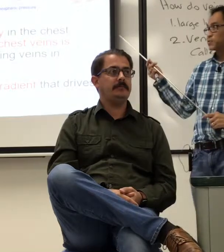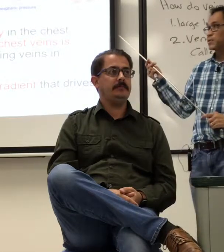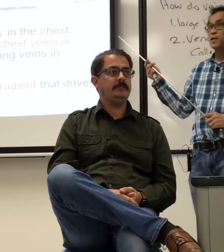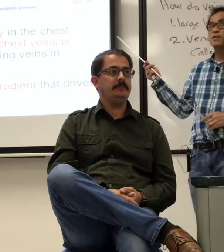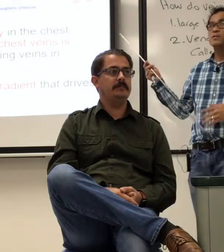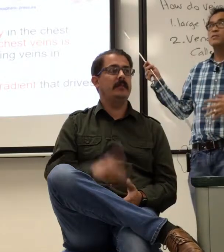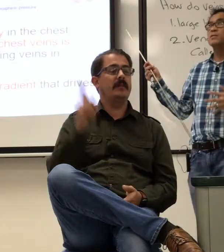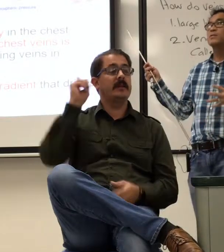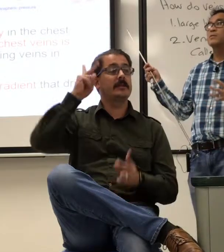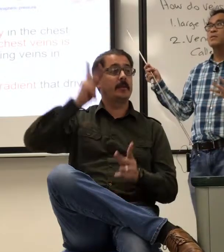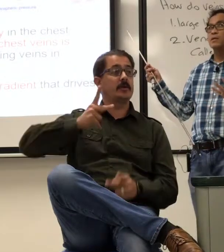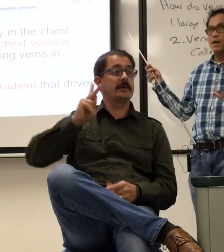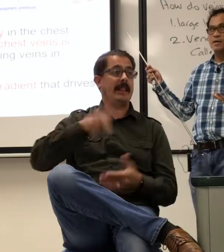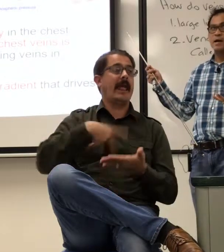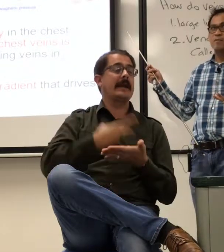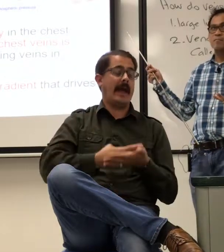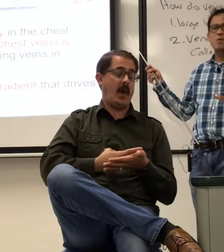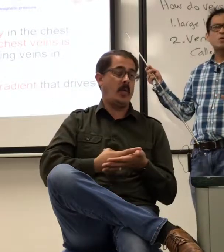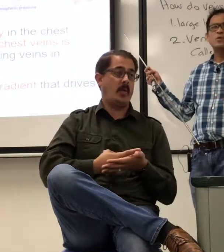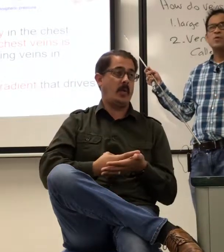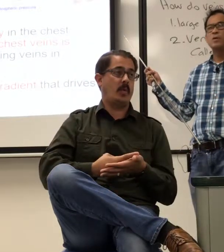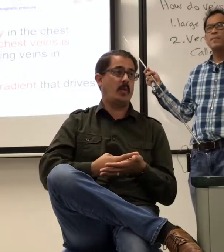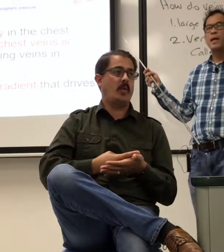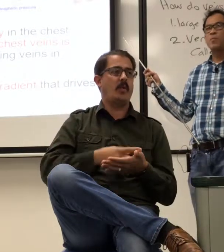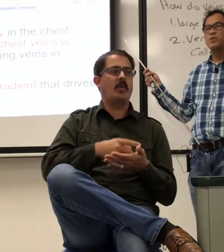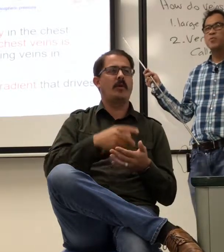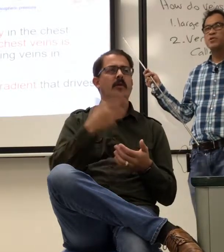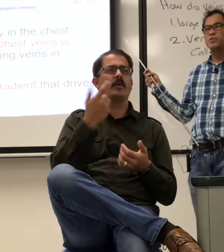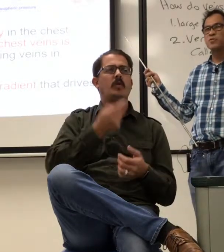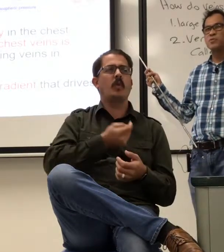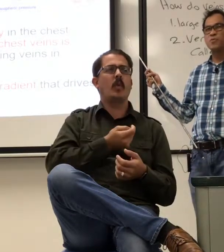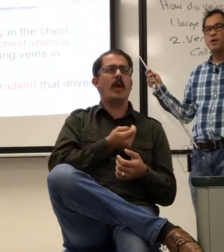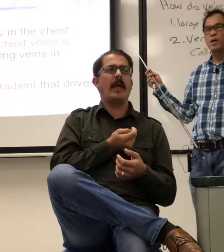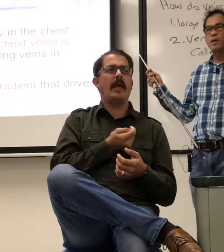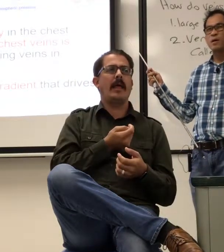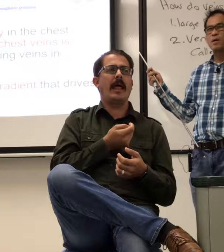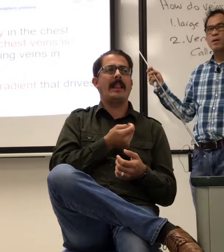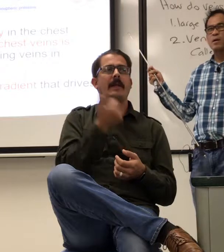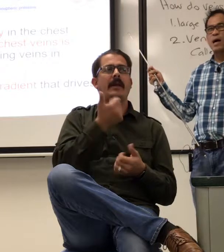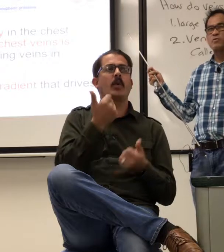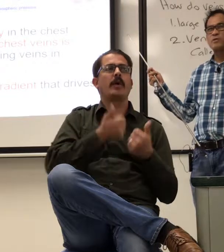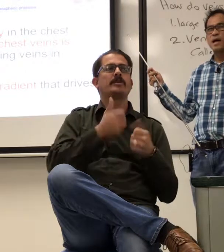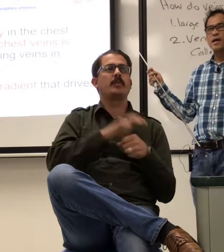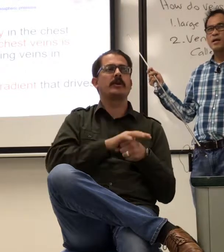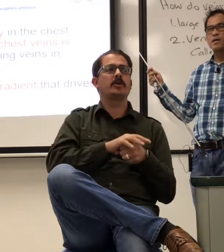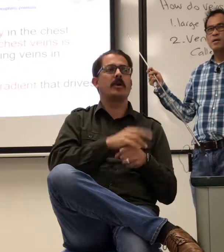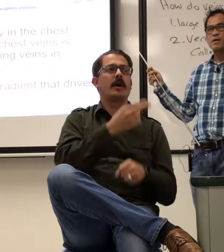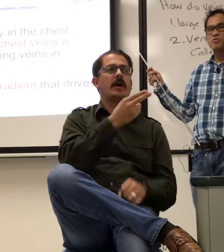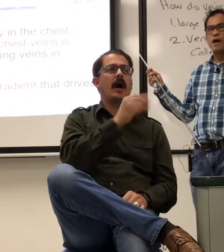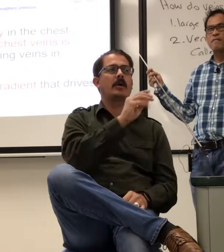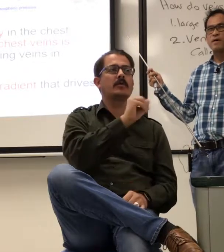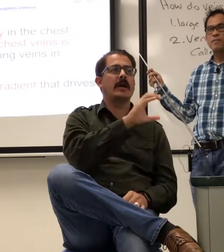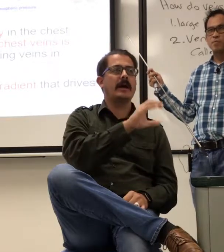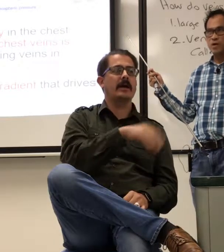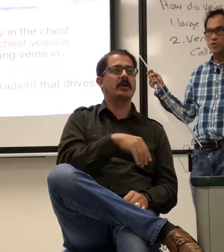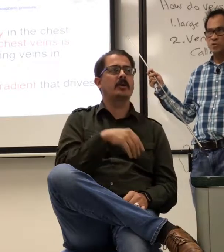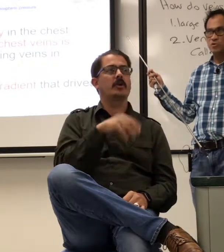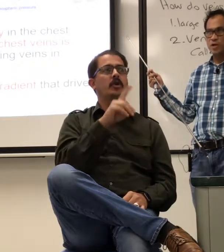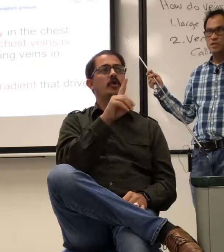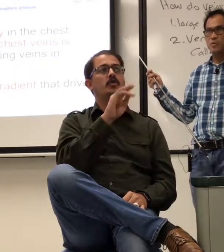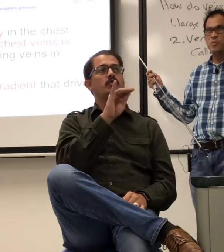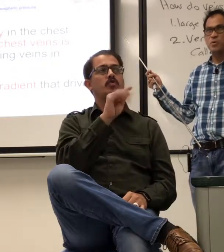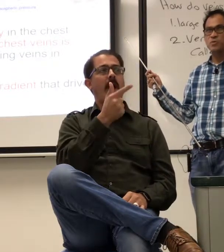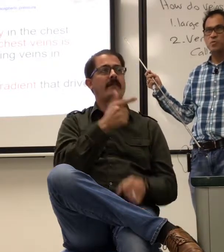This person is lying down. What do you eliminate? Which pressure? There's three. Hydrostatic, driving